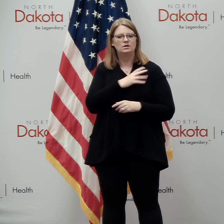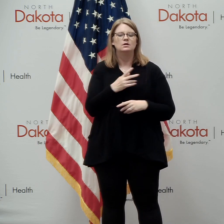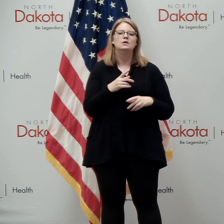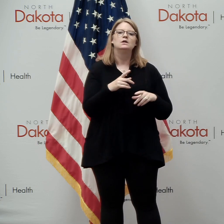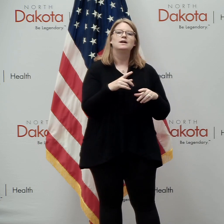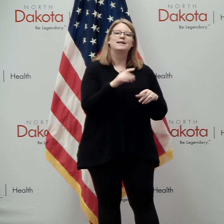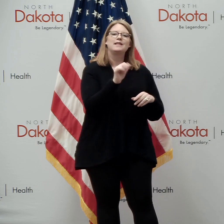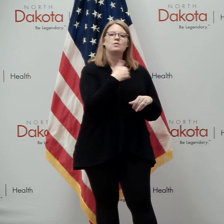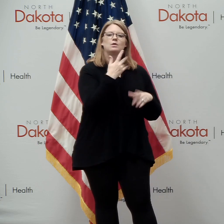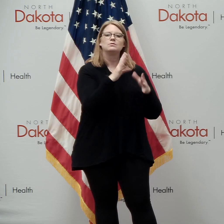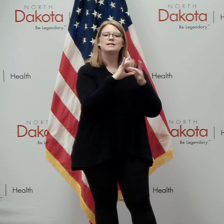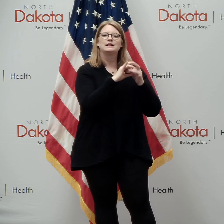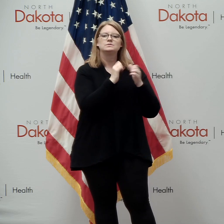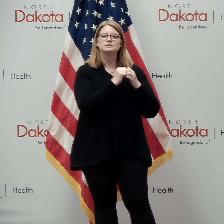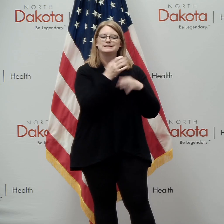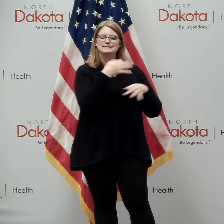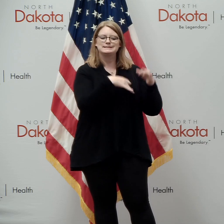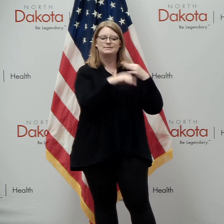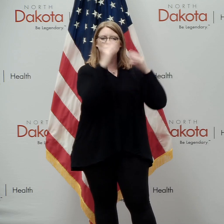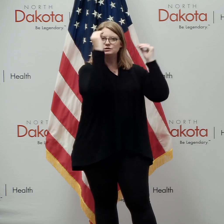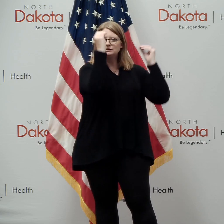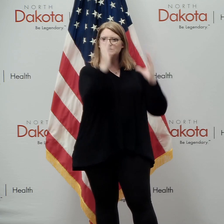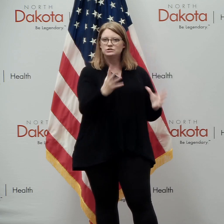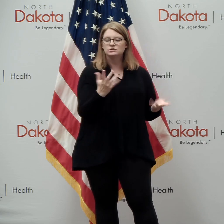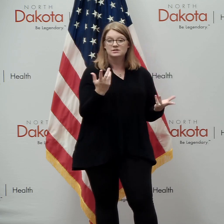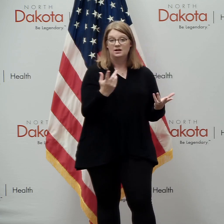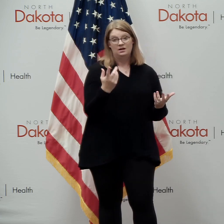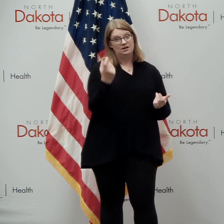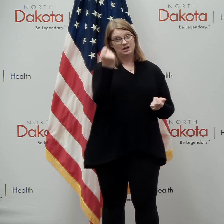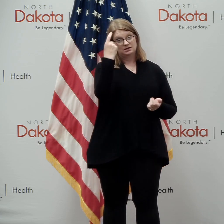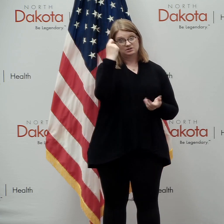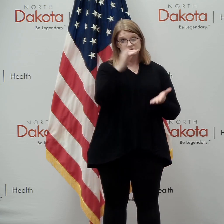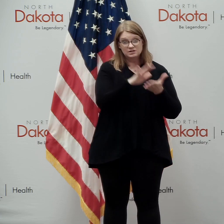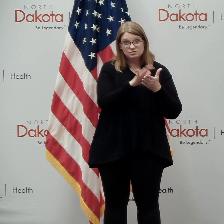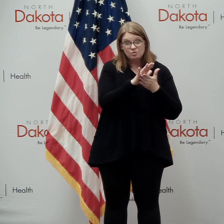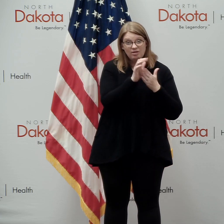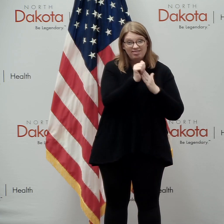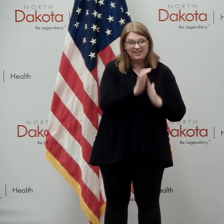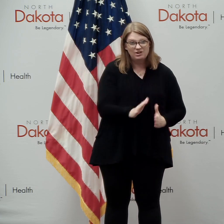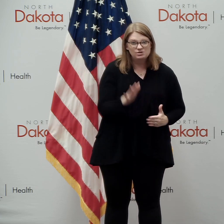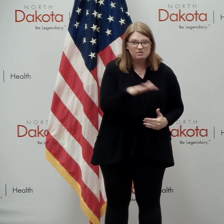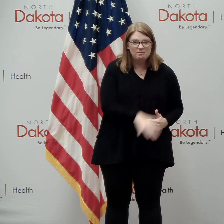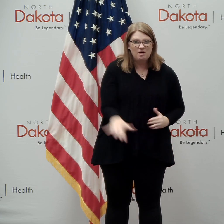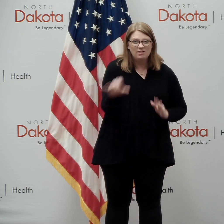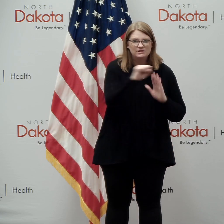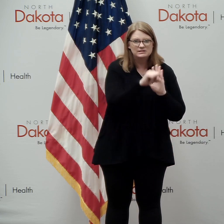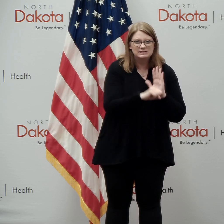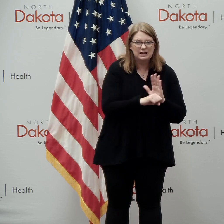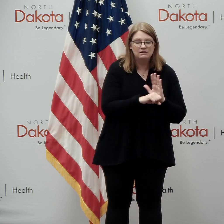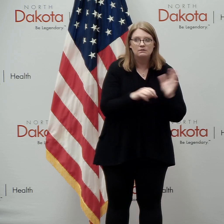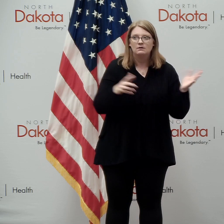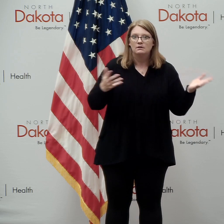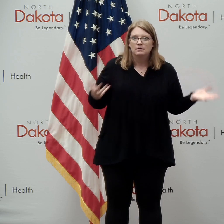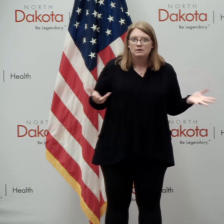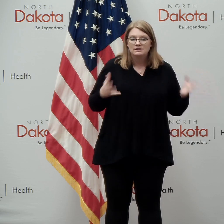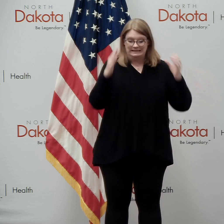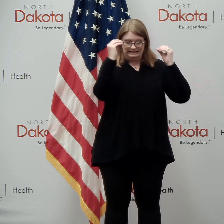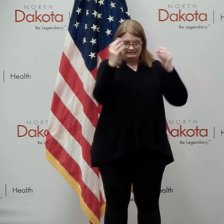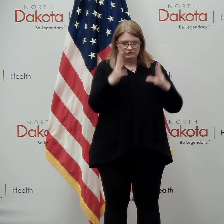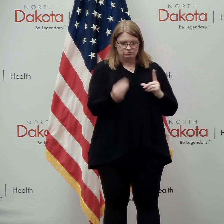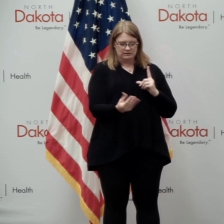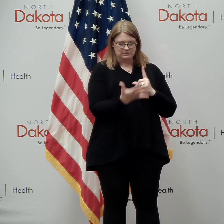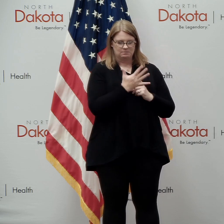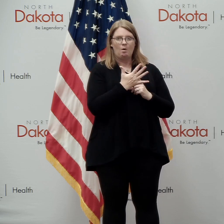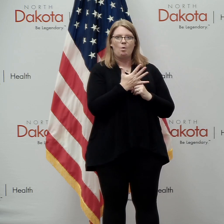substitute teachers, which is, we've heard from school leaders around the state when teachers become exposed